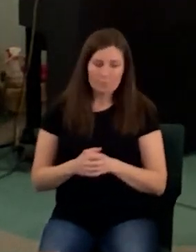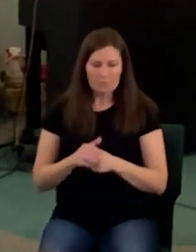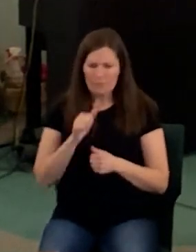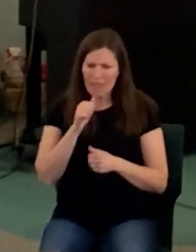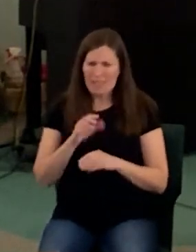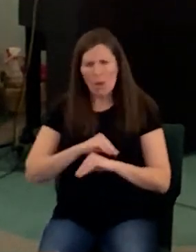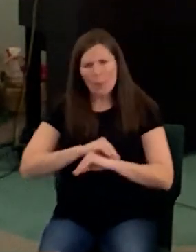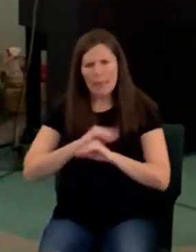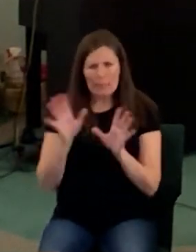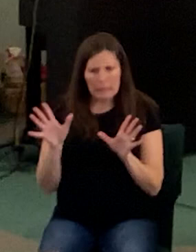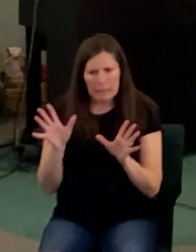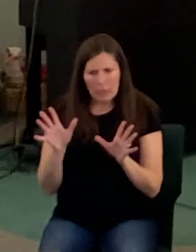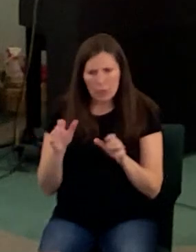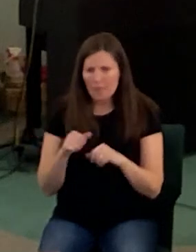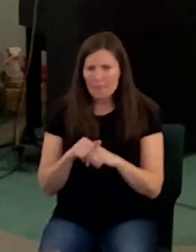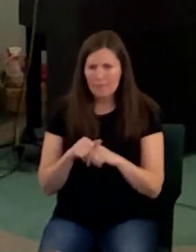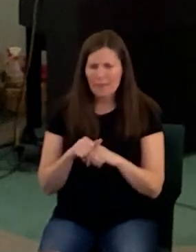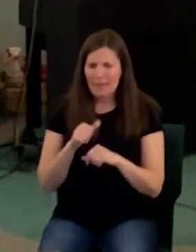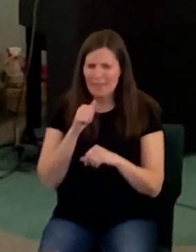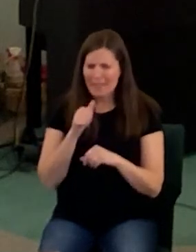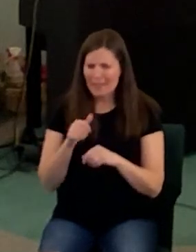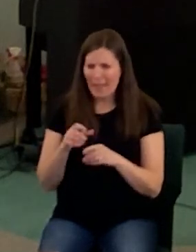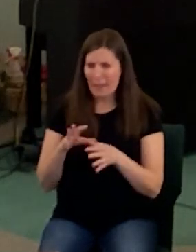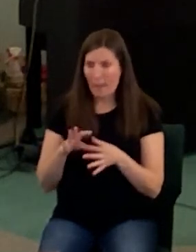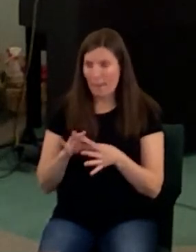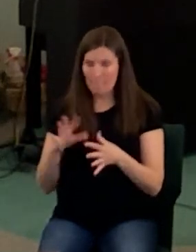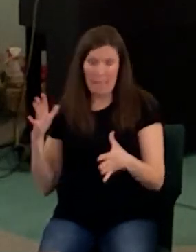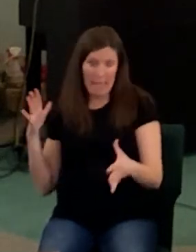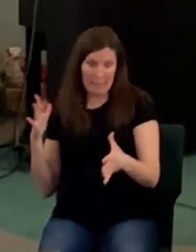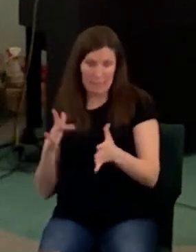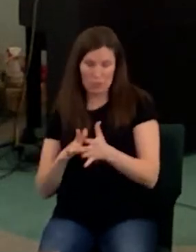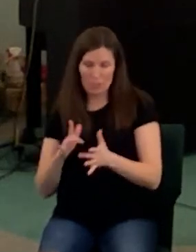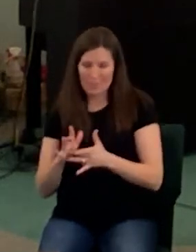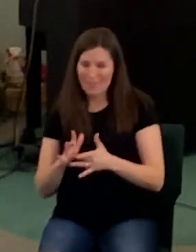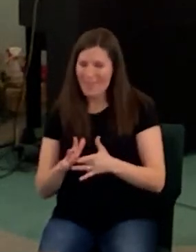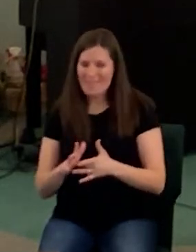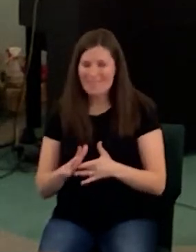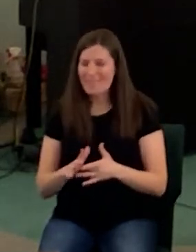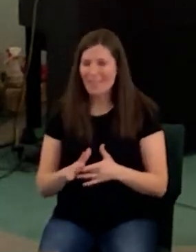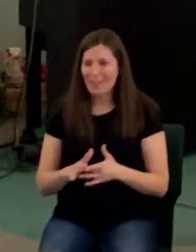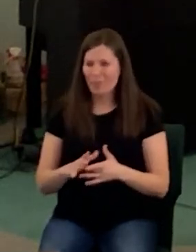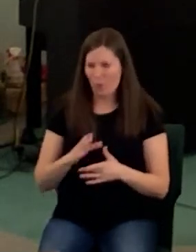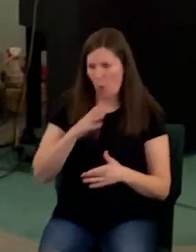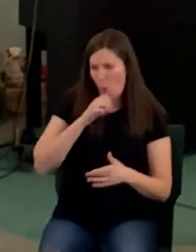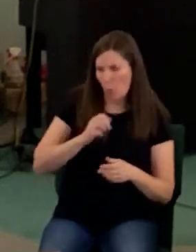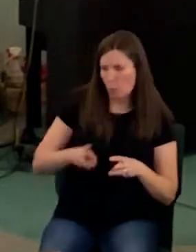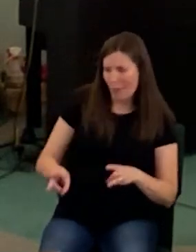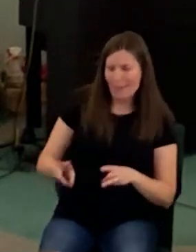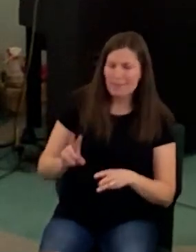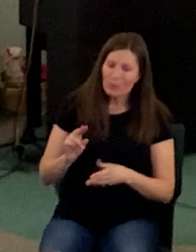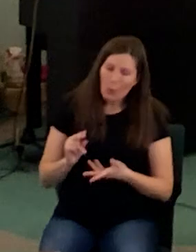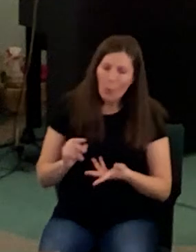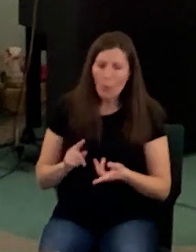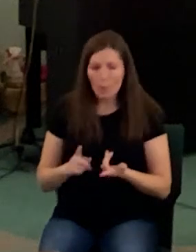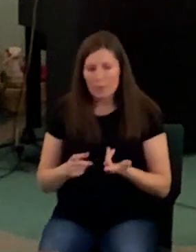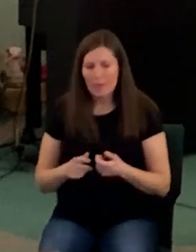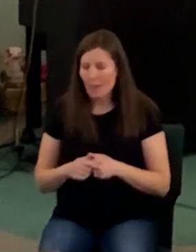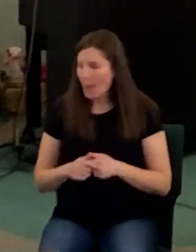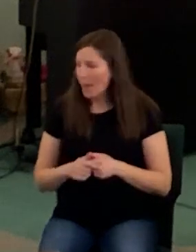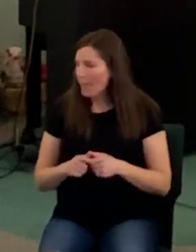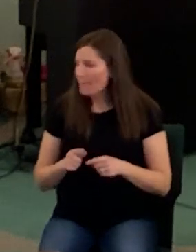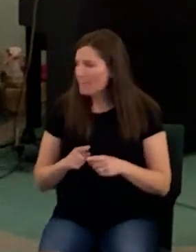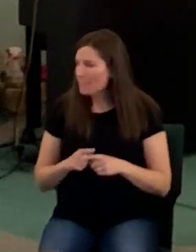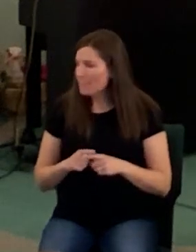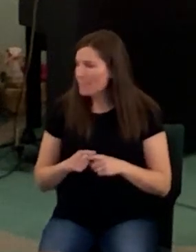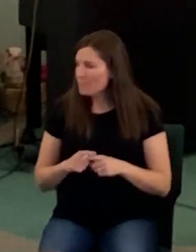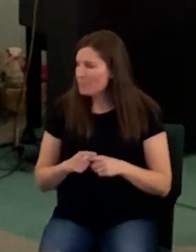that they have abandoned Jesus and are leaving Jesus' call to return back to their old ways for a couple of reasons. One, Jesus